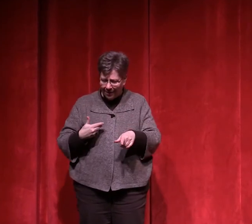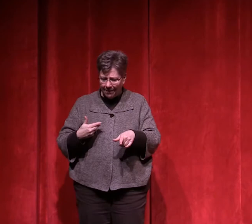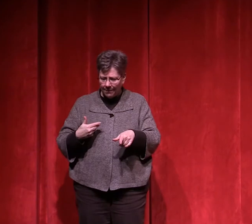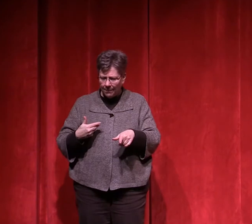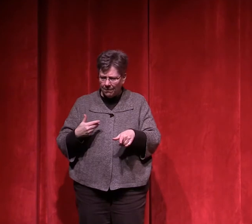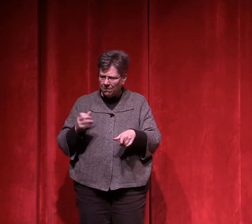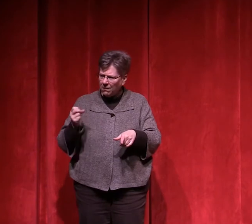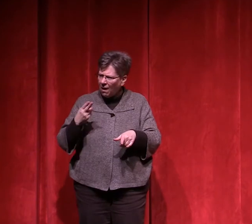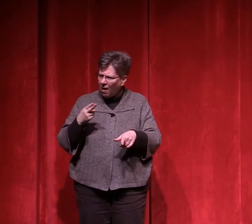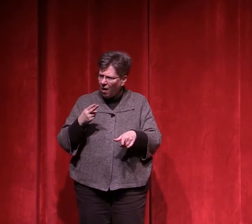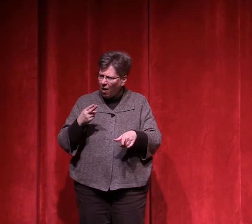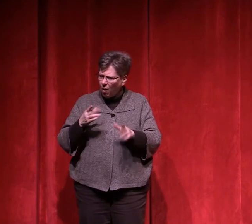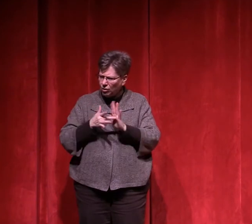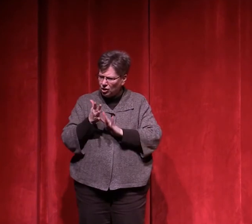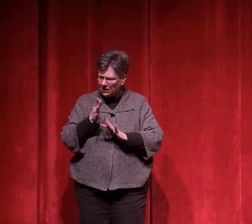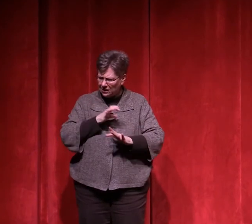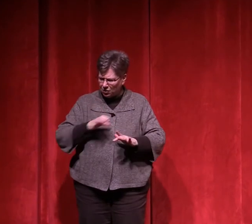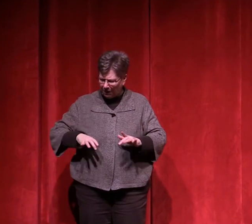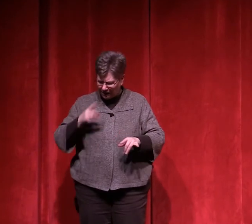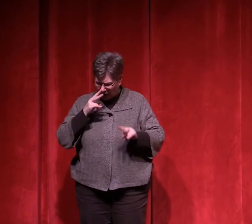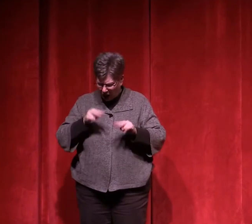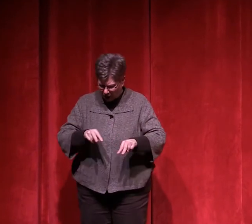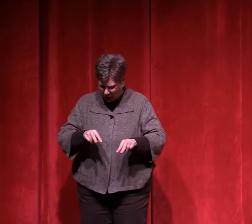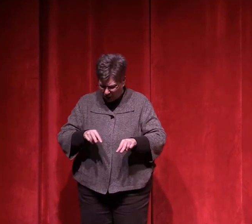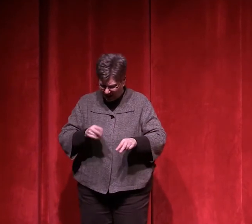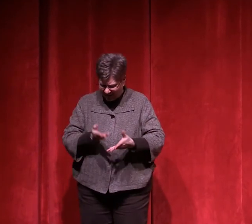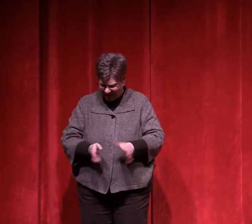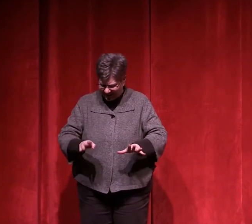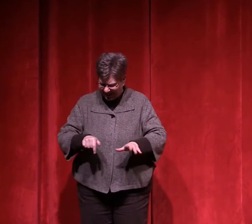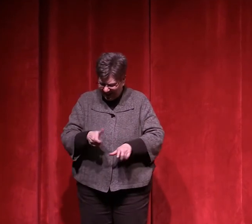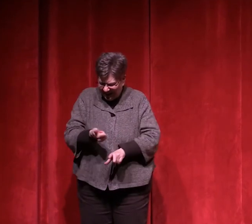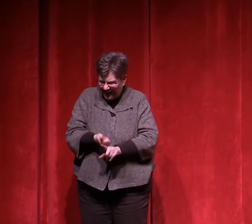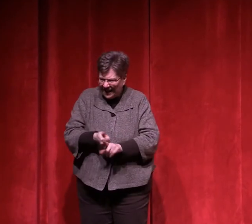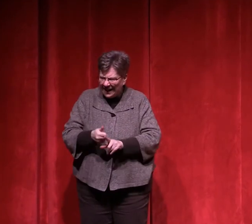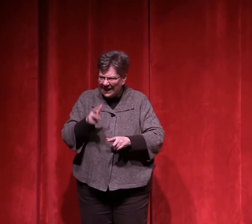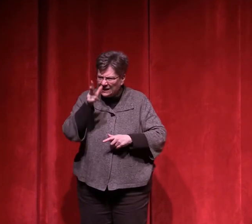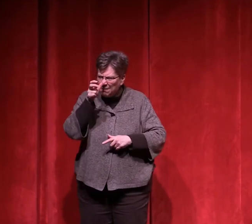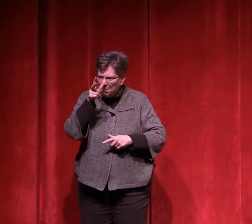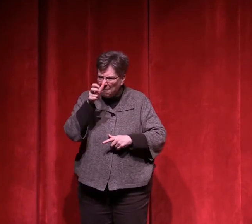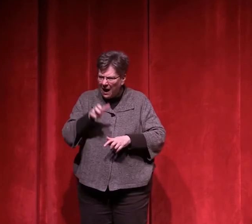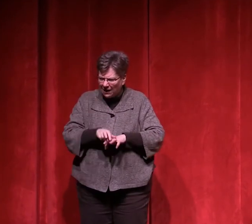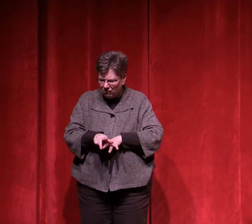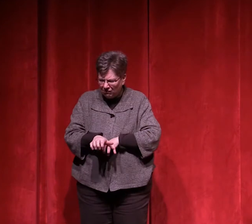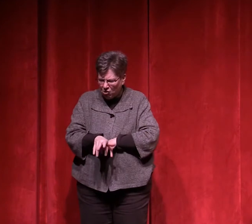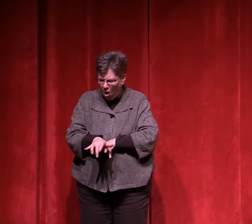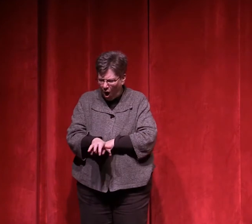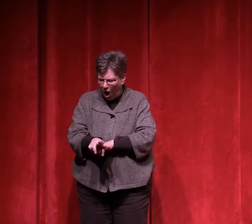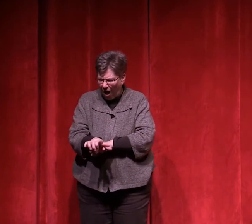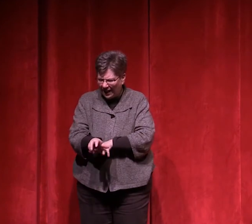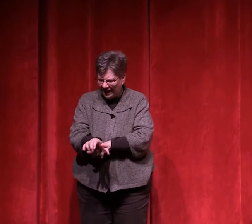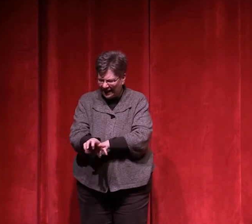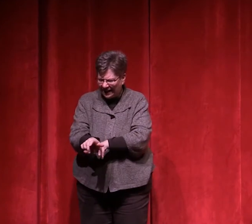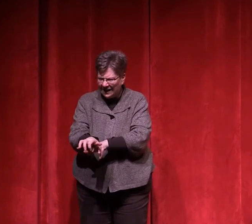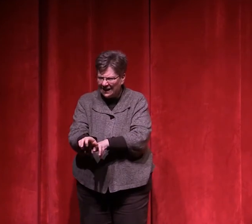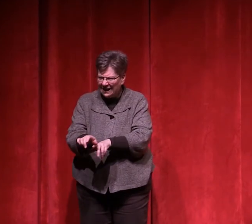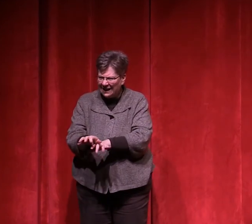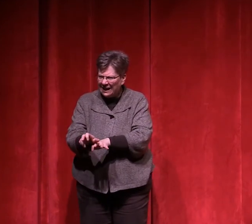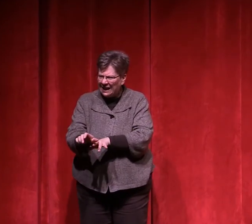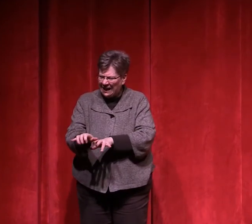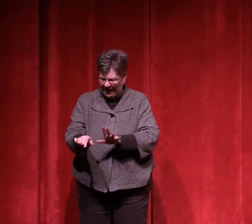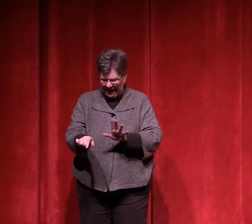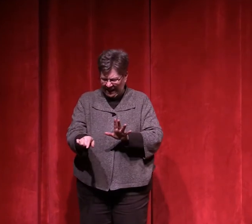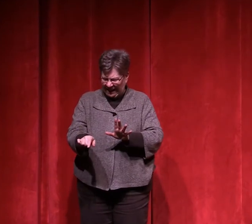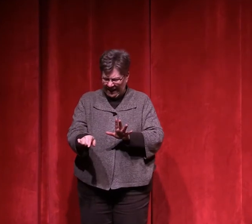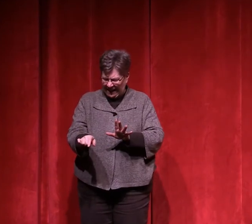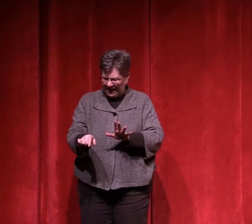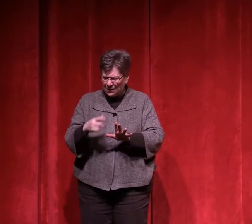Oh, Jesus Christ, I look in the sink, and it's like crawling around. It's got like little segmented body parts, and